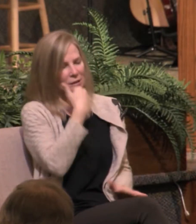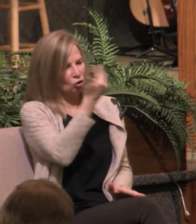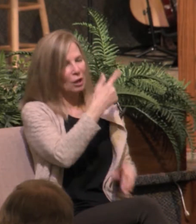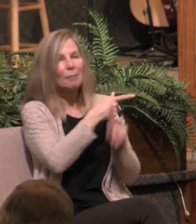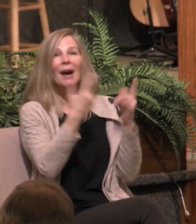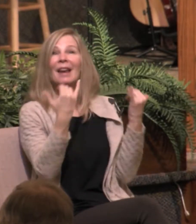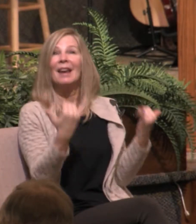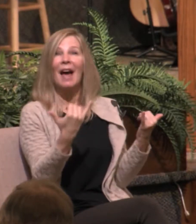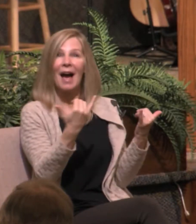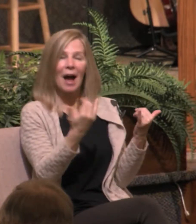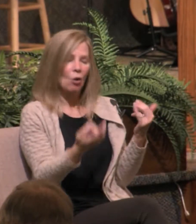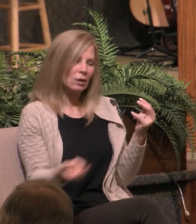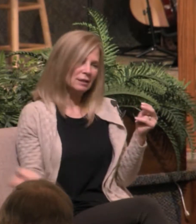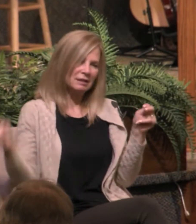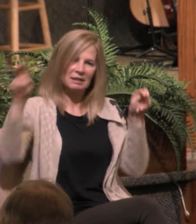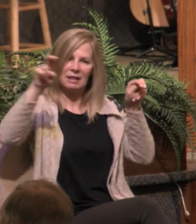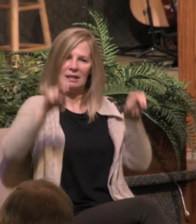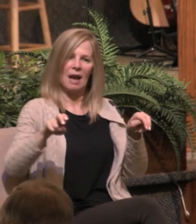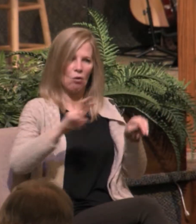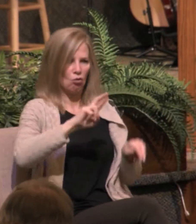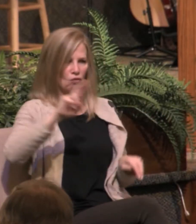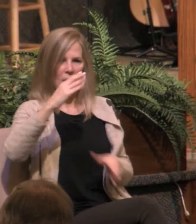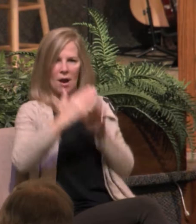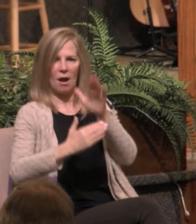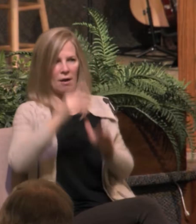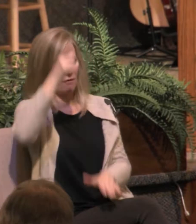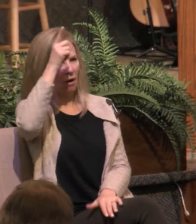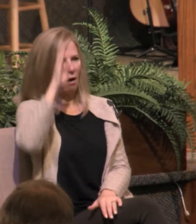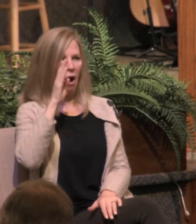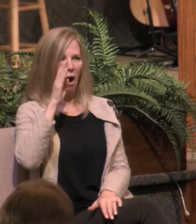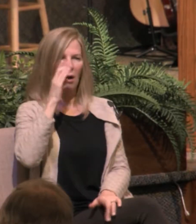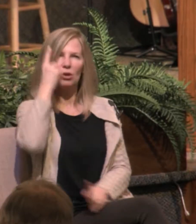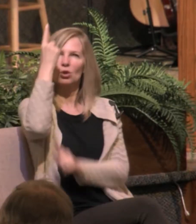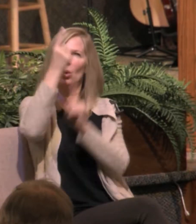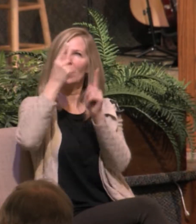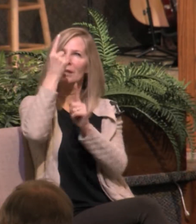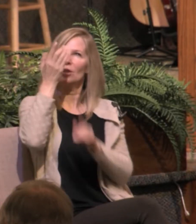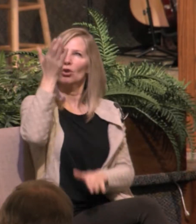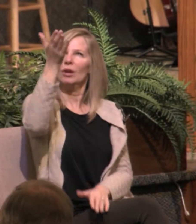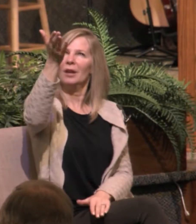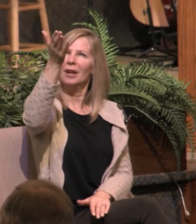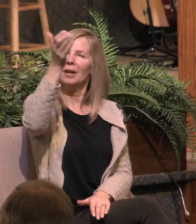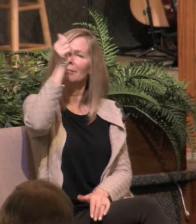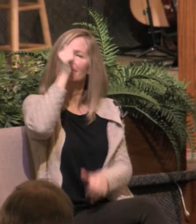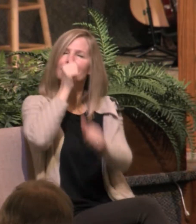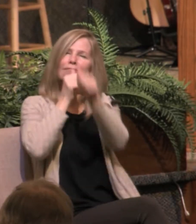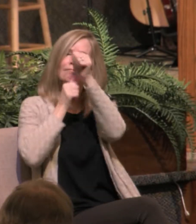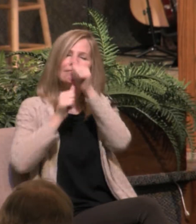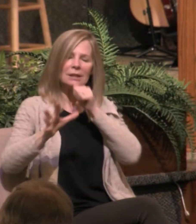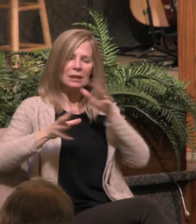God. For consider him who has endured such hostility by sinners against